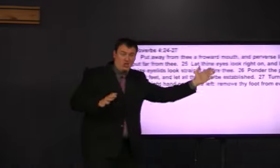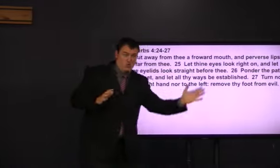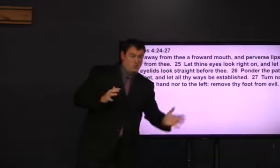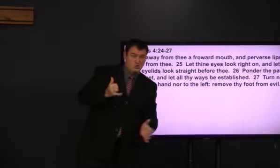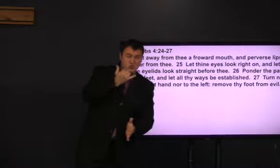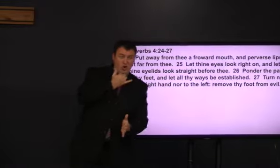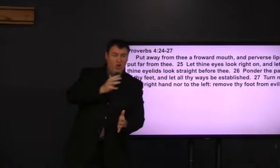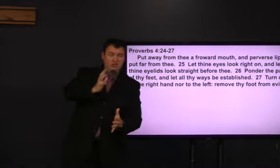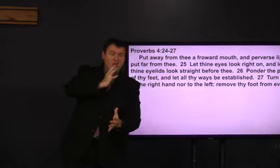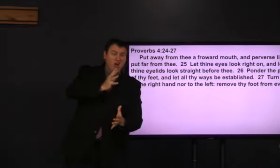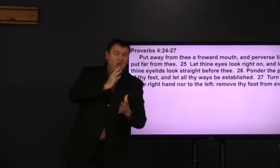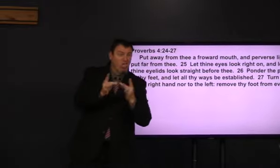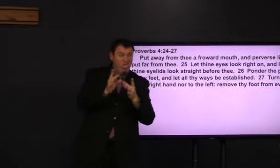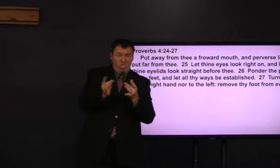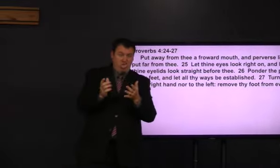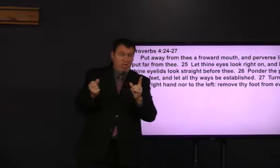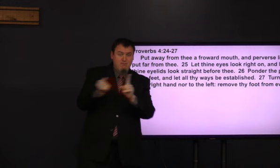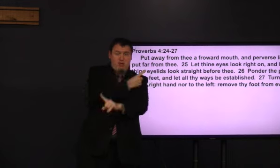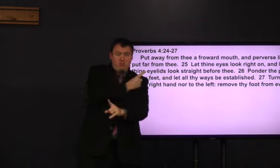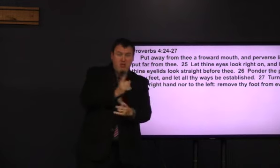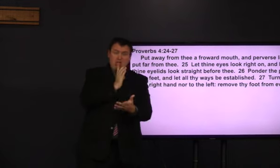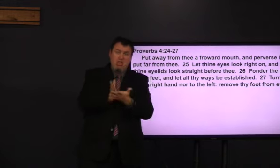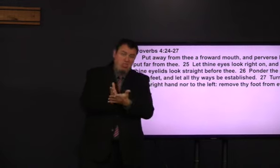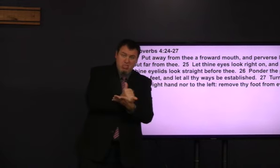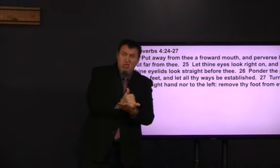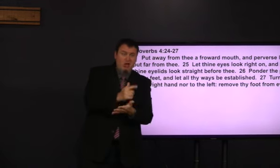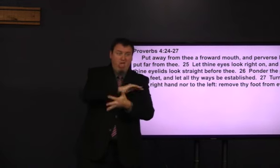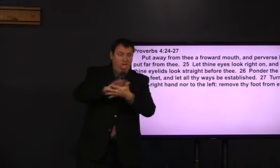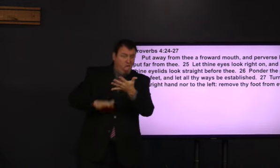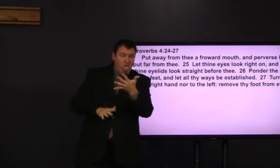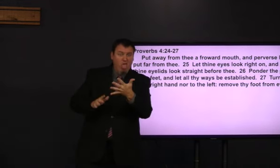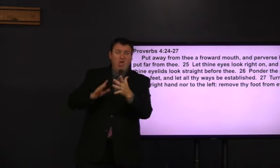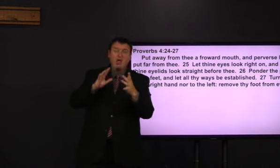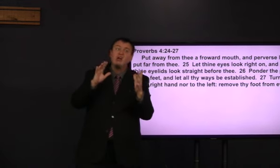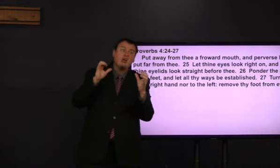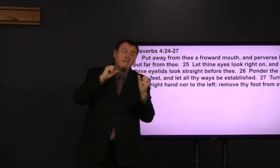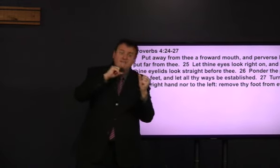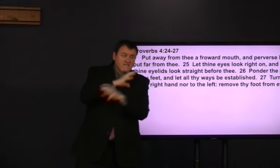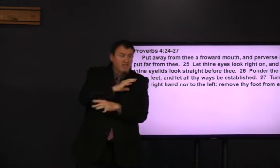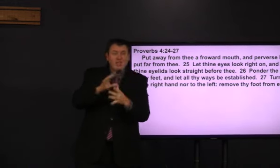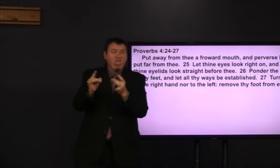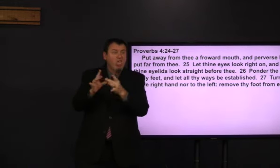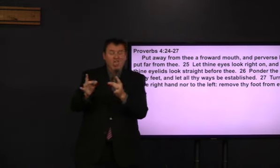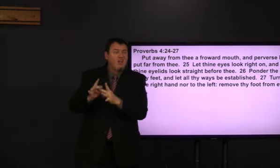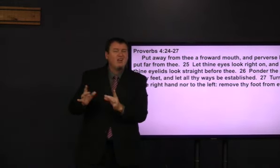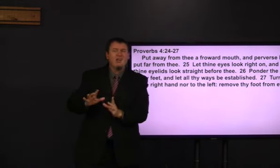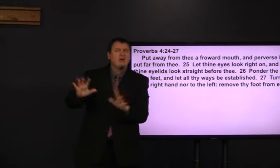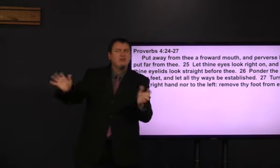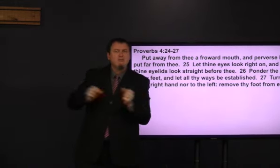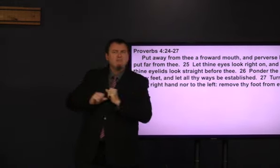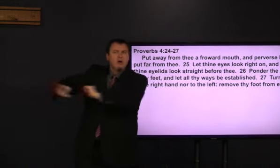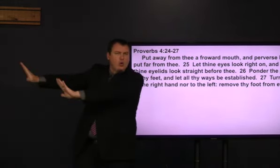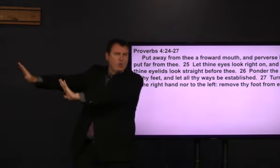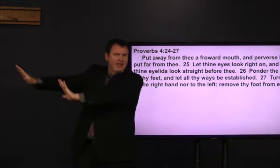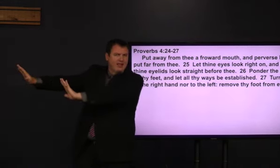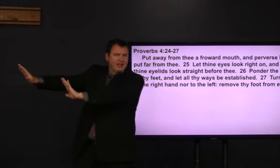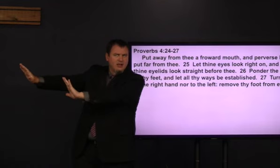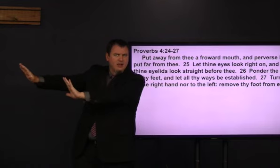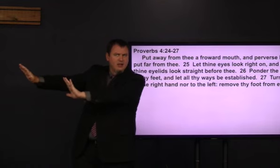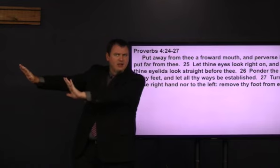Solomon says, wrong language, reverse and forward language, put that